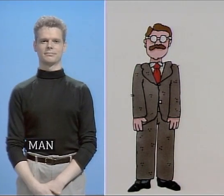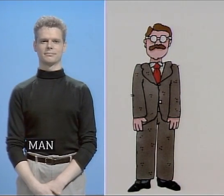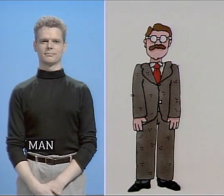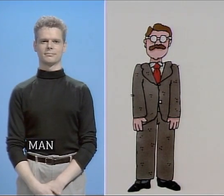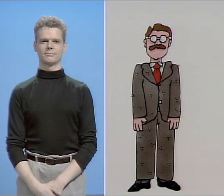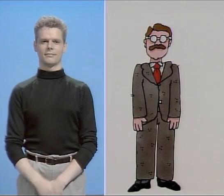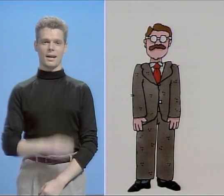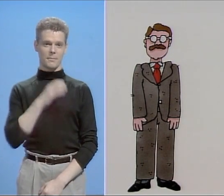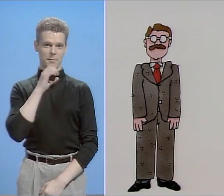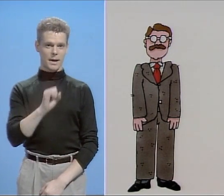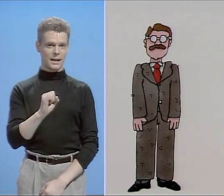Man.